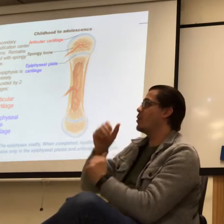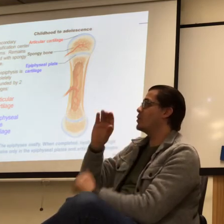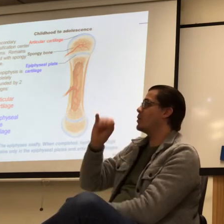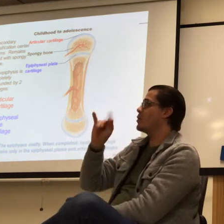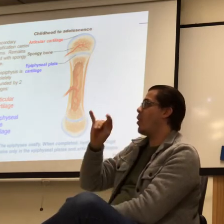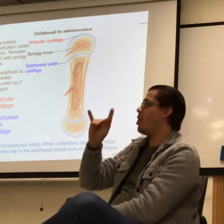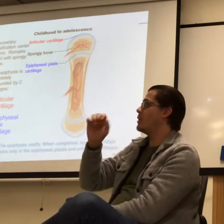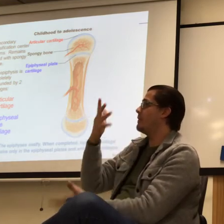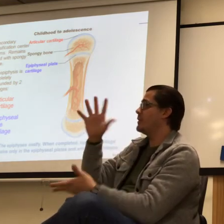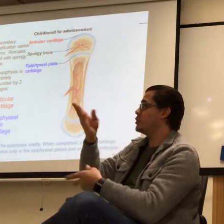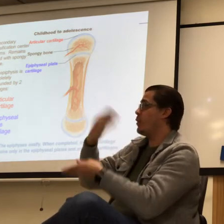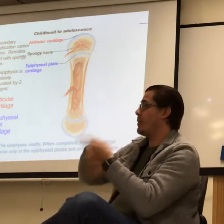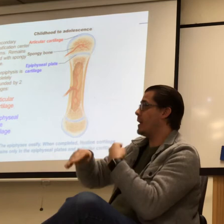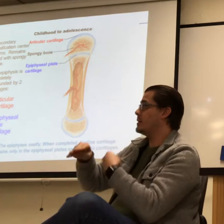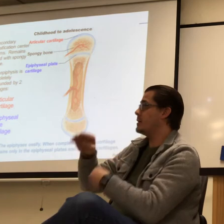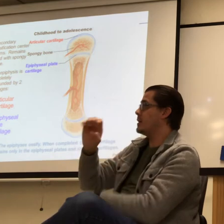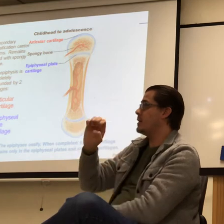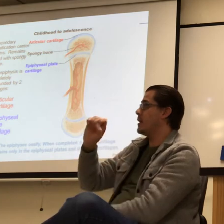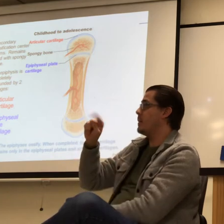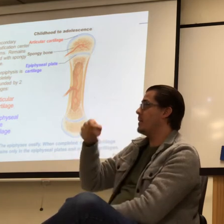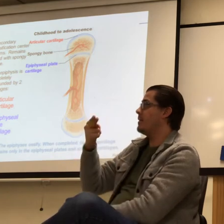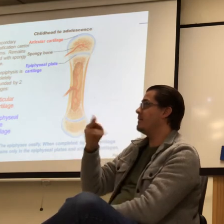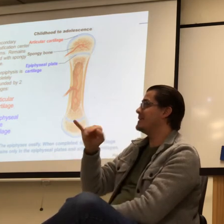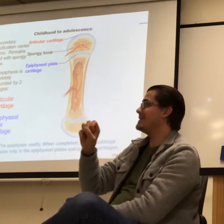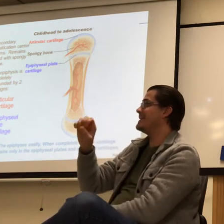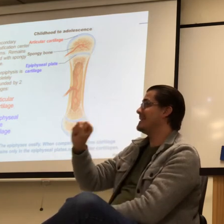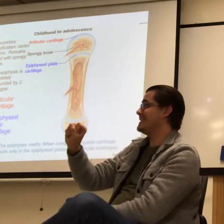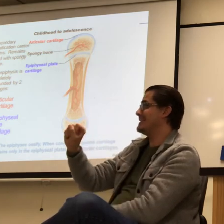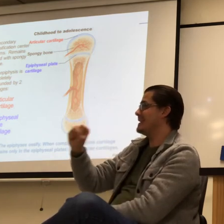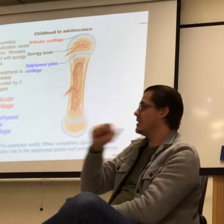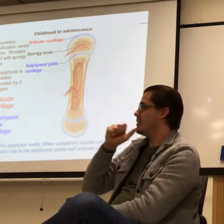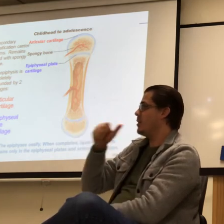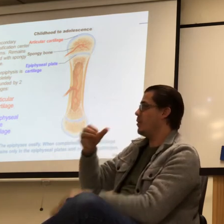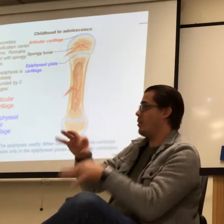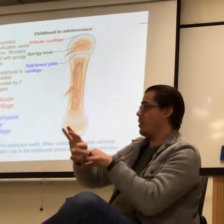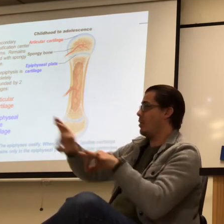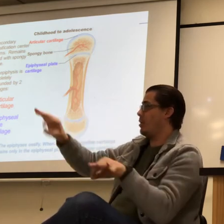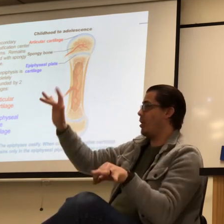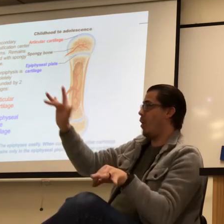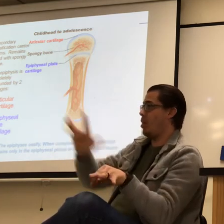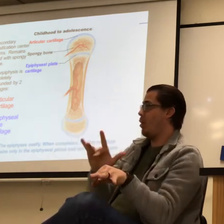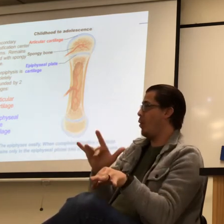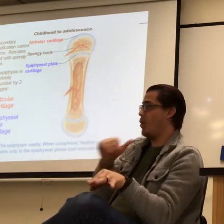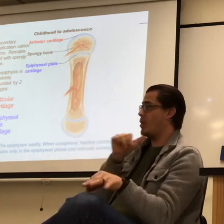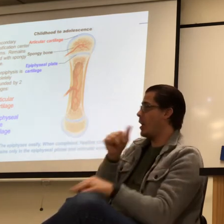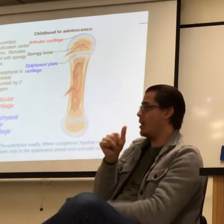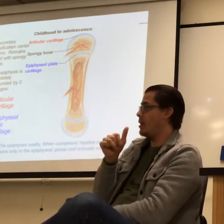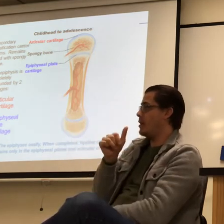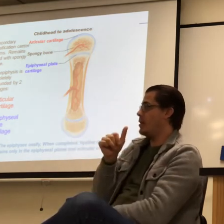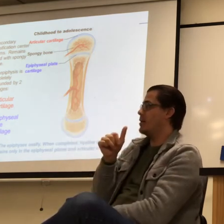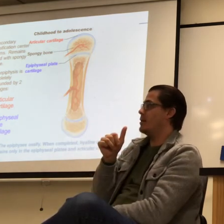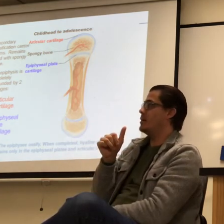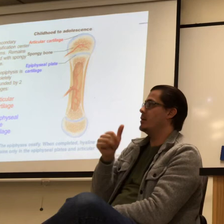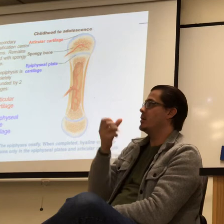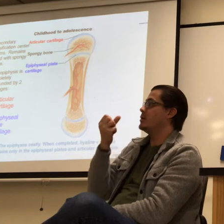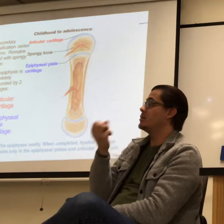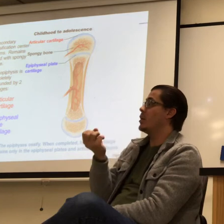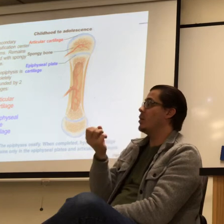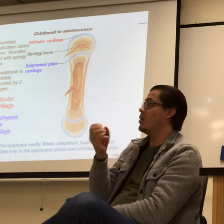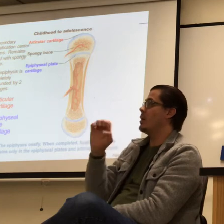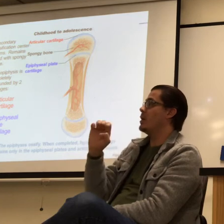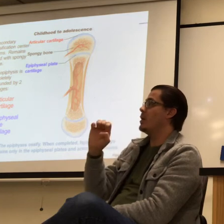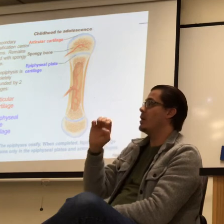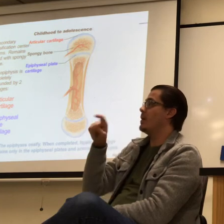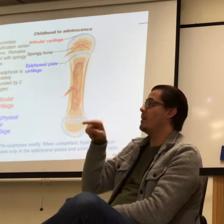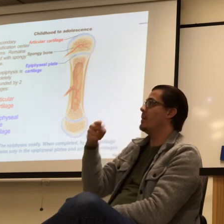replaced. And notice that in the epiphyses, you don't hollow it out like you did for the diaphyses. So in the